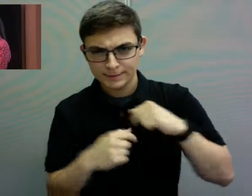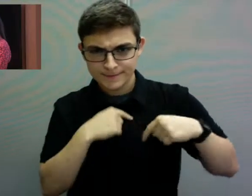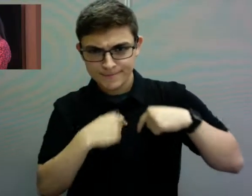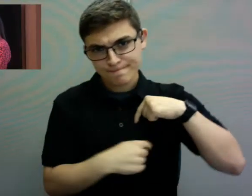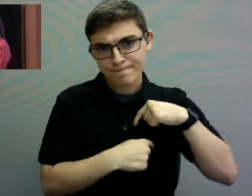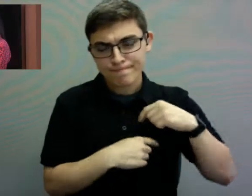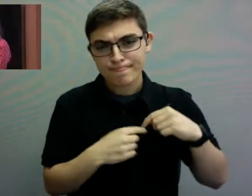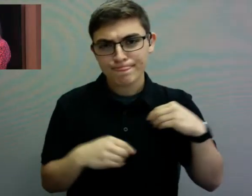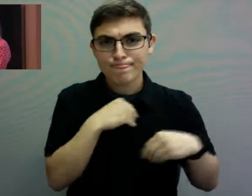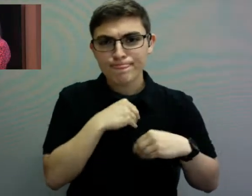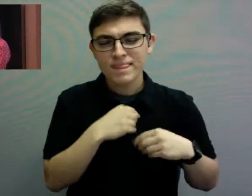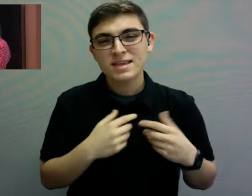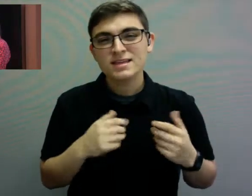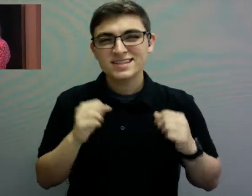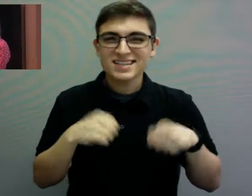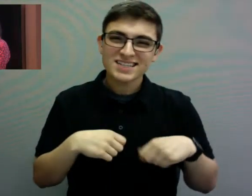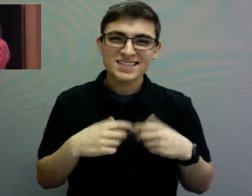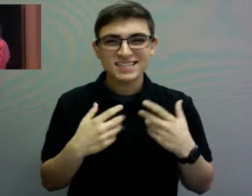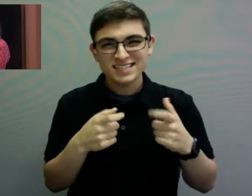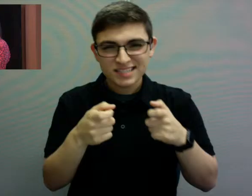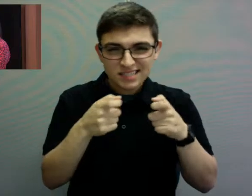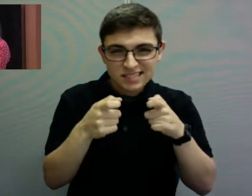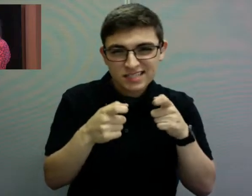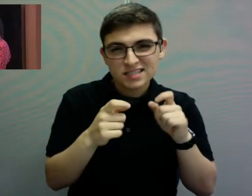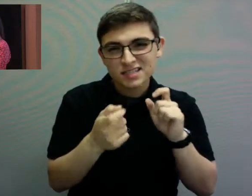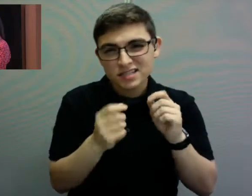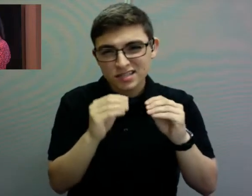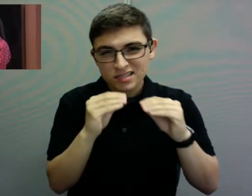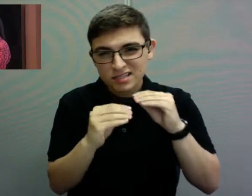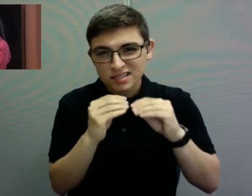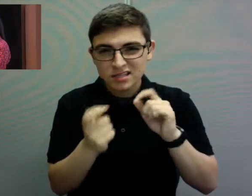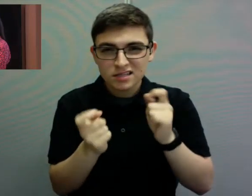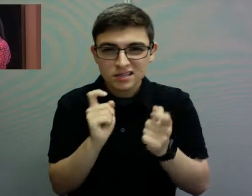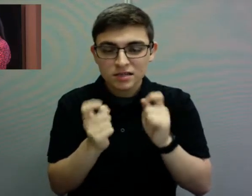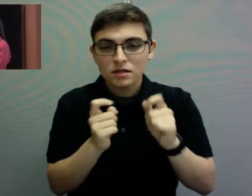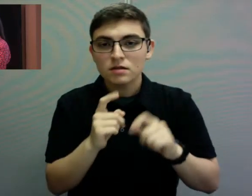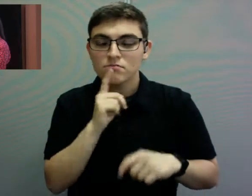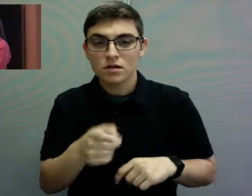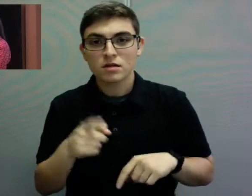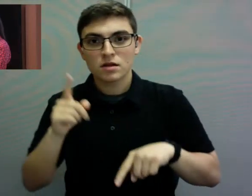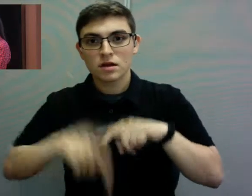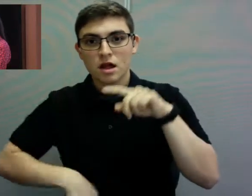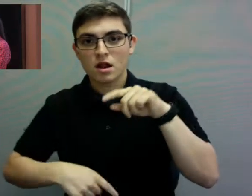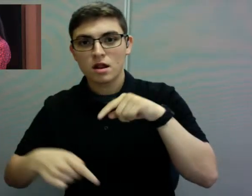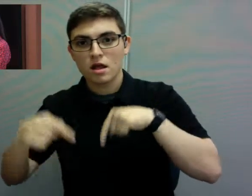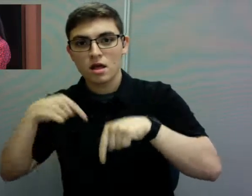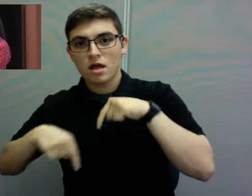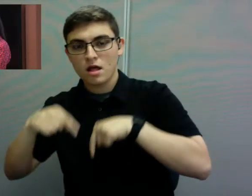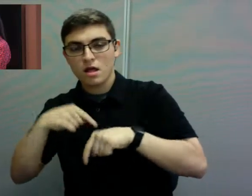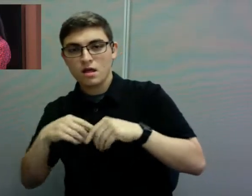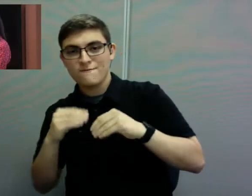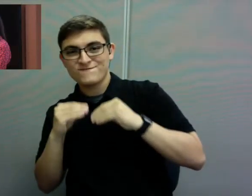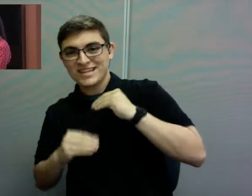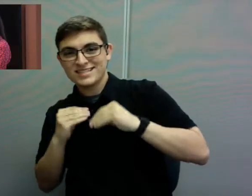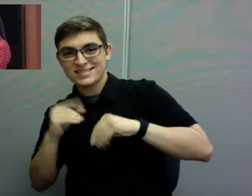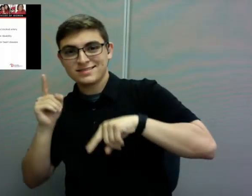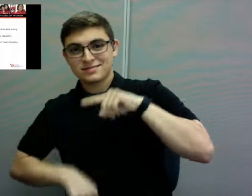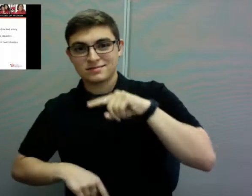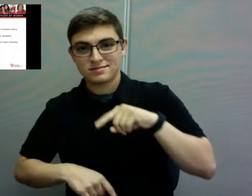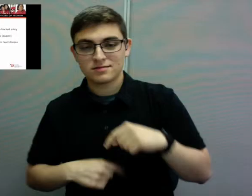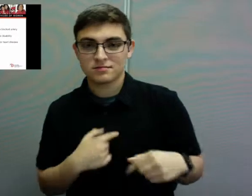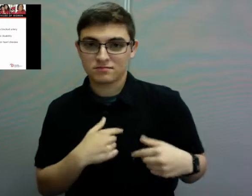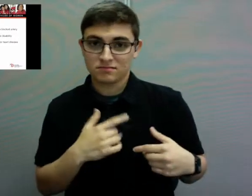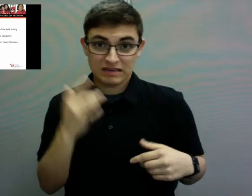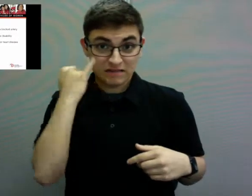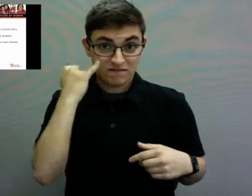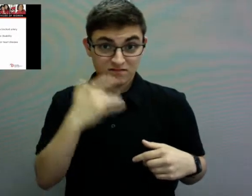We can improve the blood flow and whatnot and maybe your symptoms, but we can't really reverse dead cells.